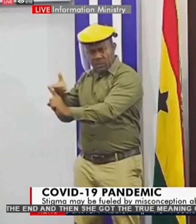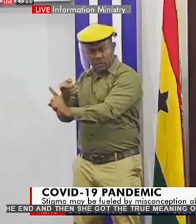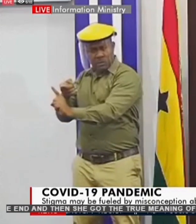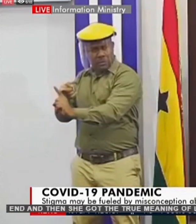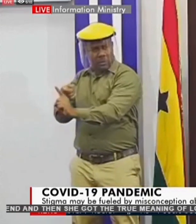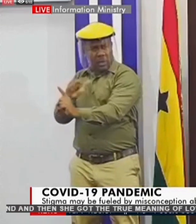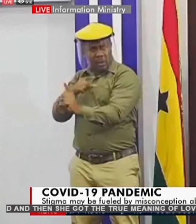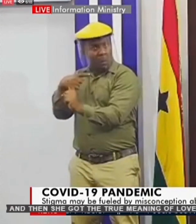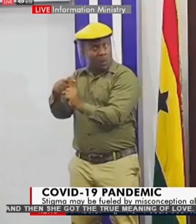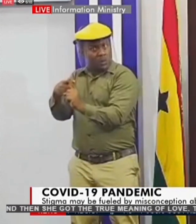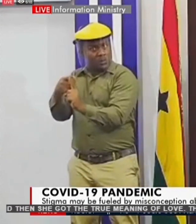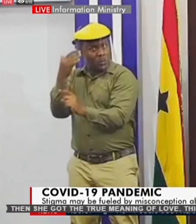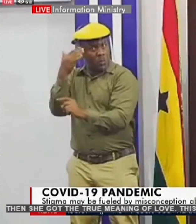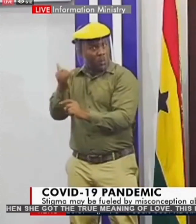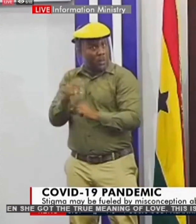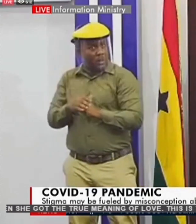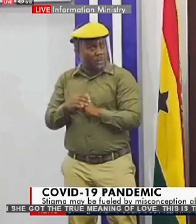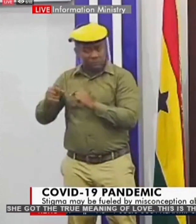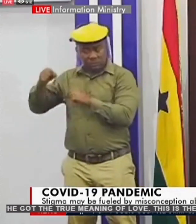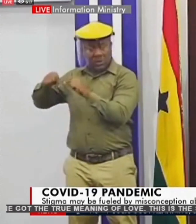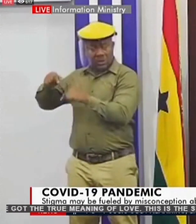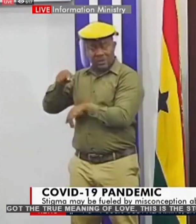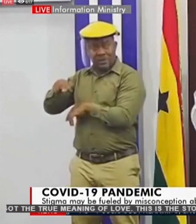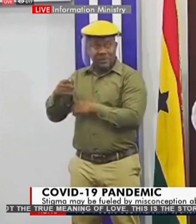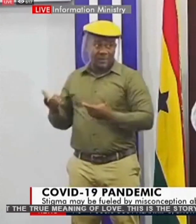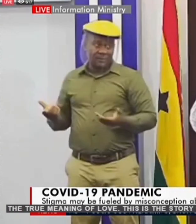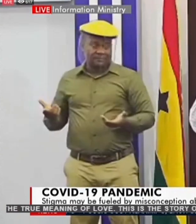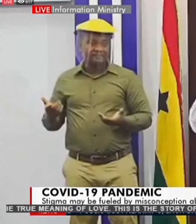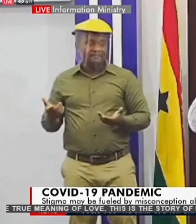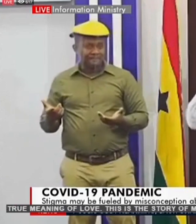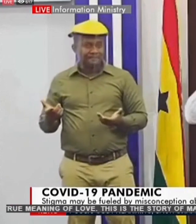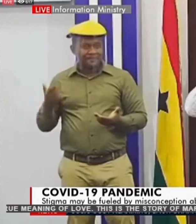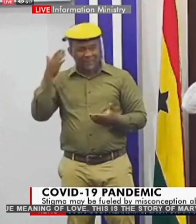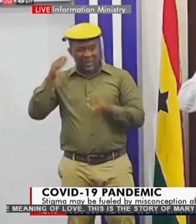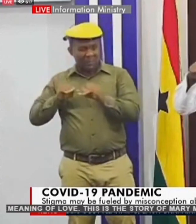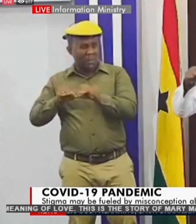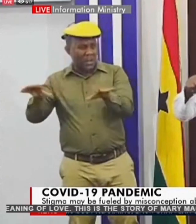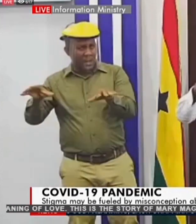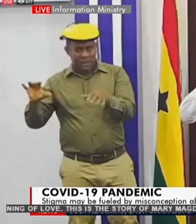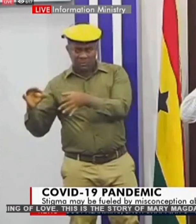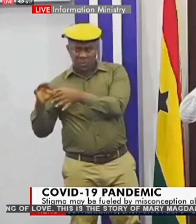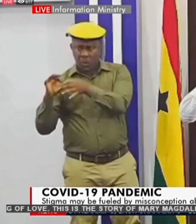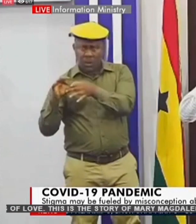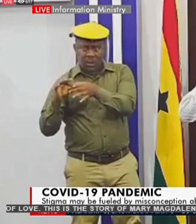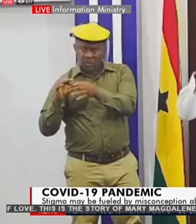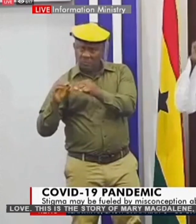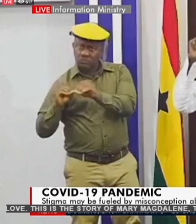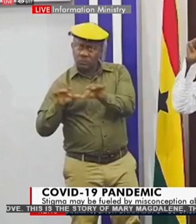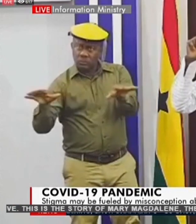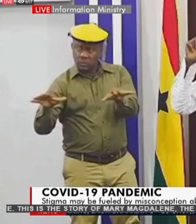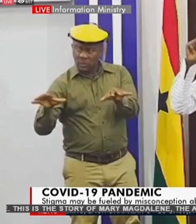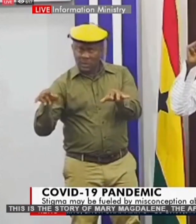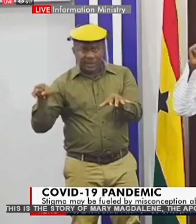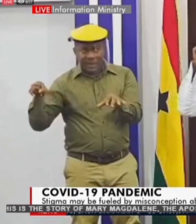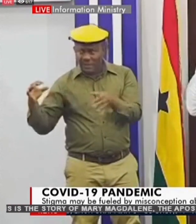tested positive. Why? It goes back to the case I said, it is what? Contagious. by association, and the